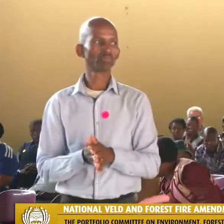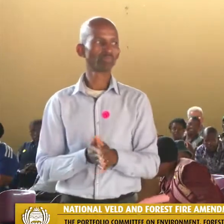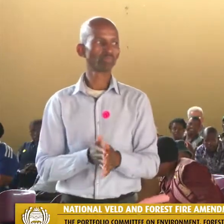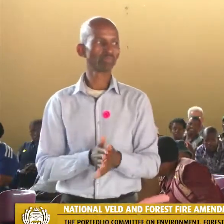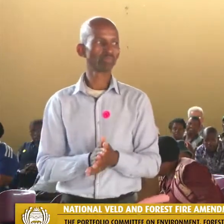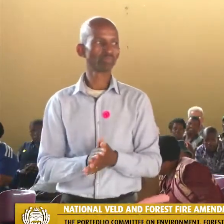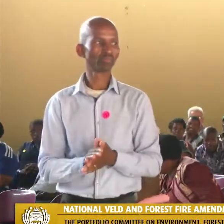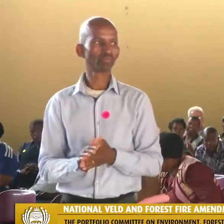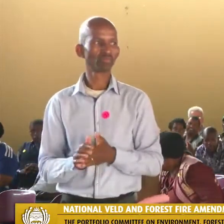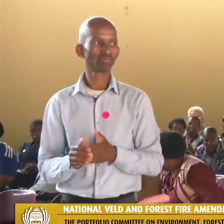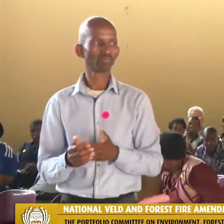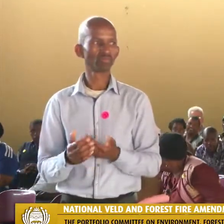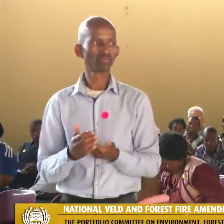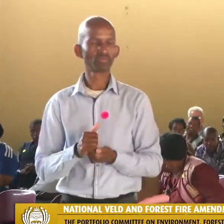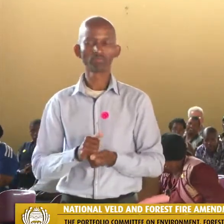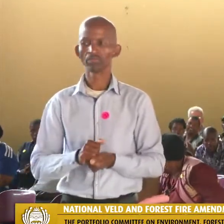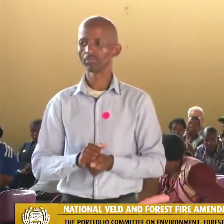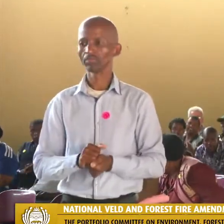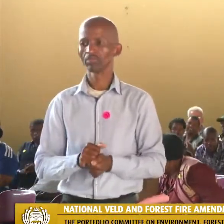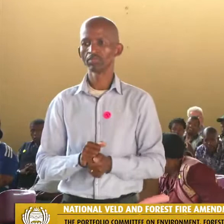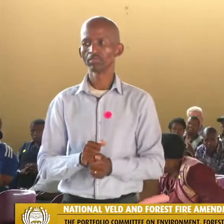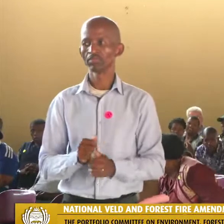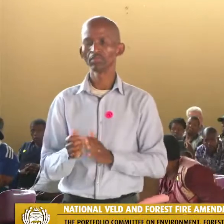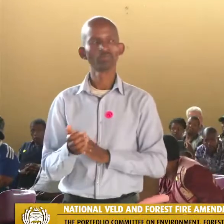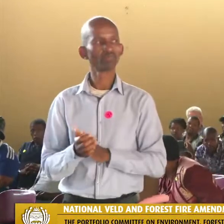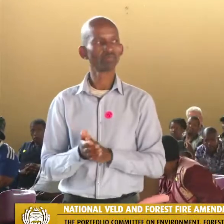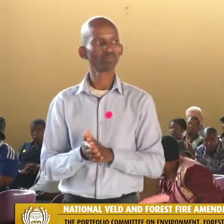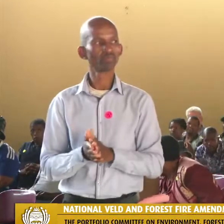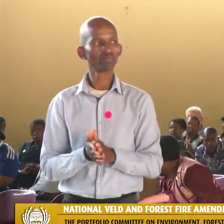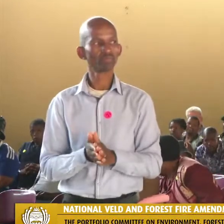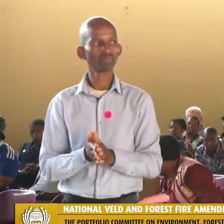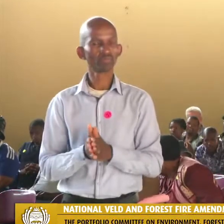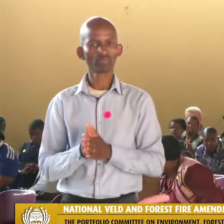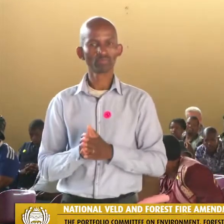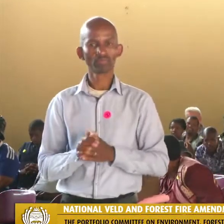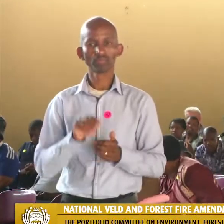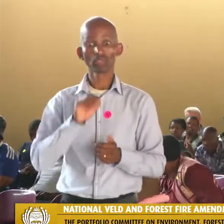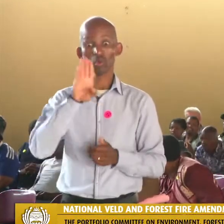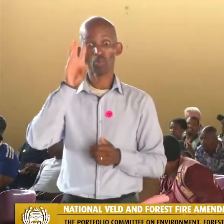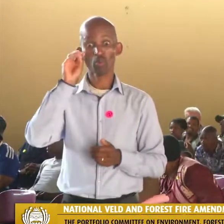Nifuna ukuthi inqanga nentsiba zayo yabhotisa xa ntshoyo.